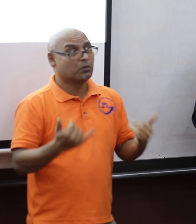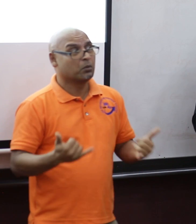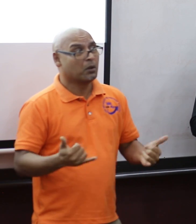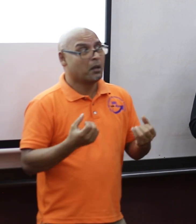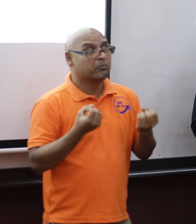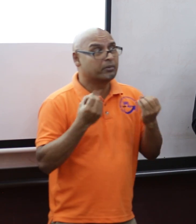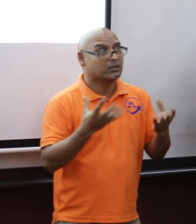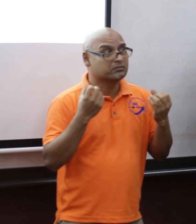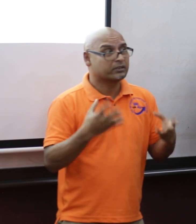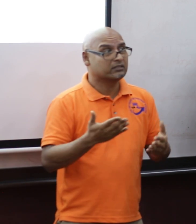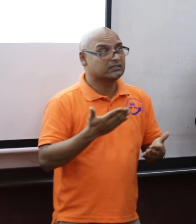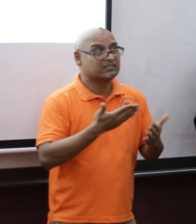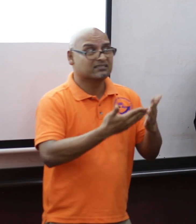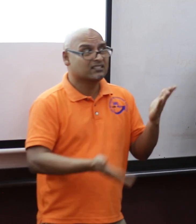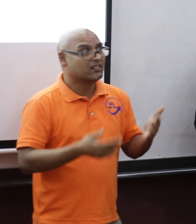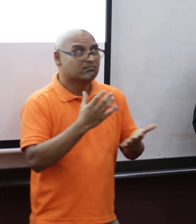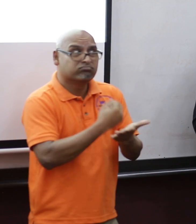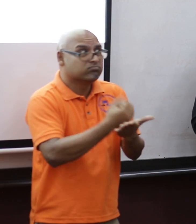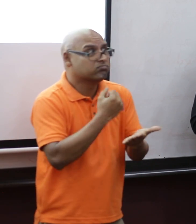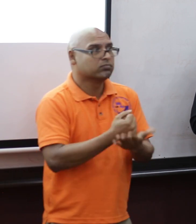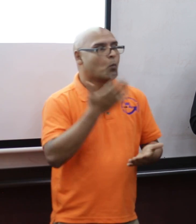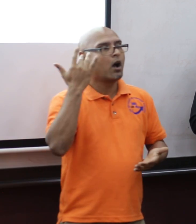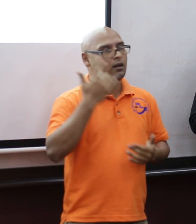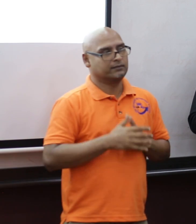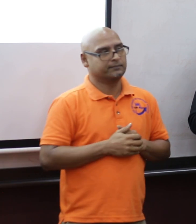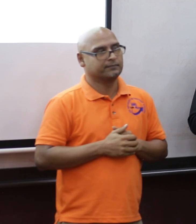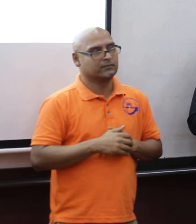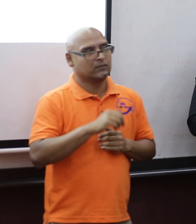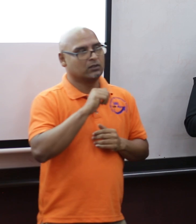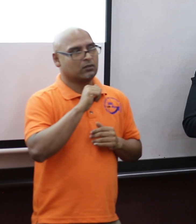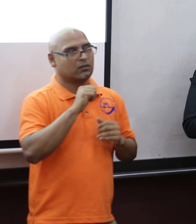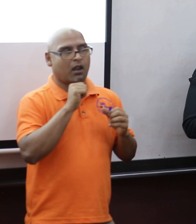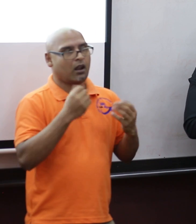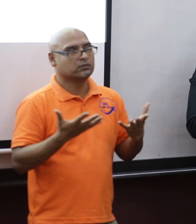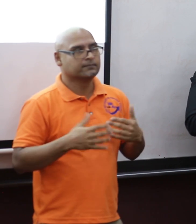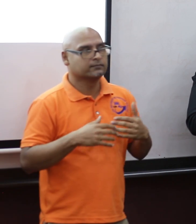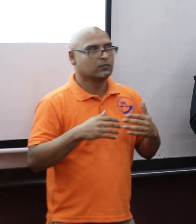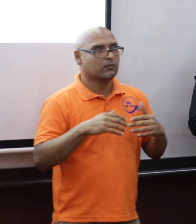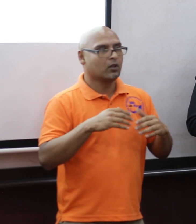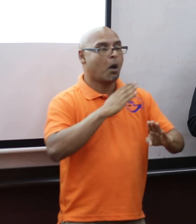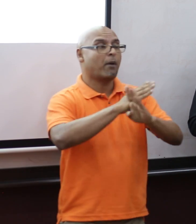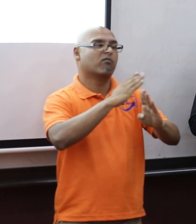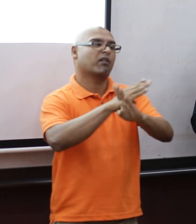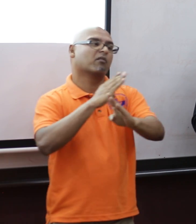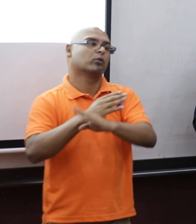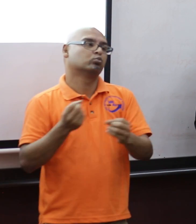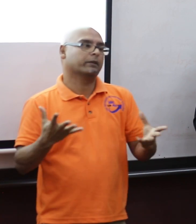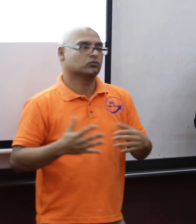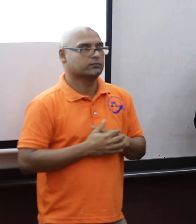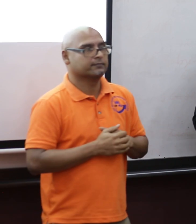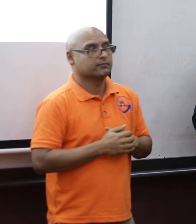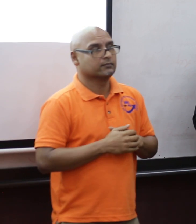even think about achieving and getting the opportunity to achieve. And if I don't use my voice for him and fight for